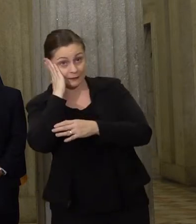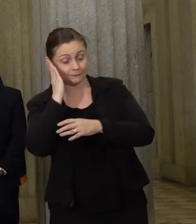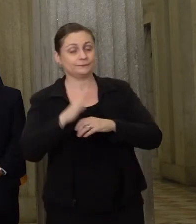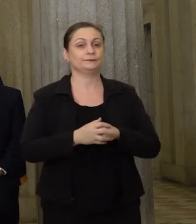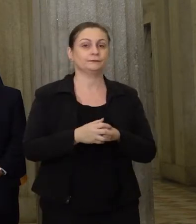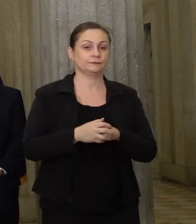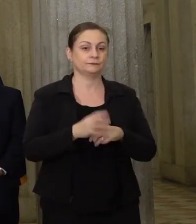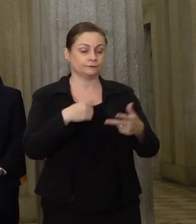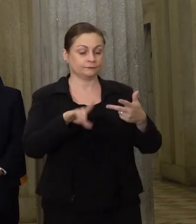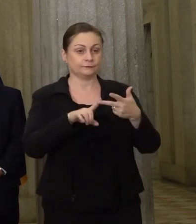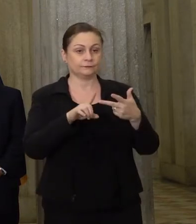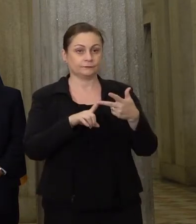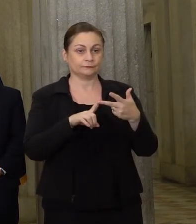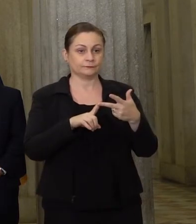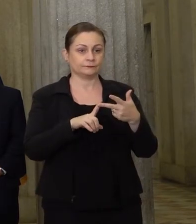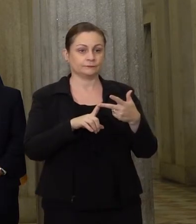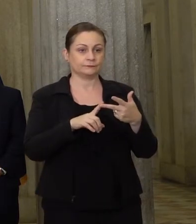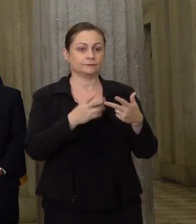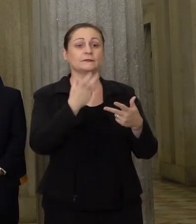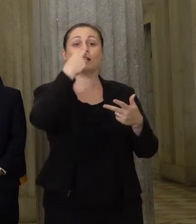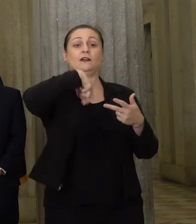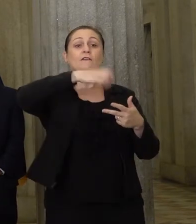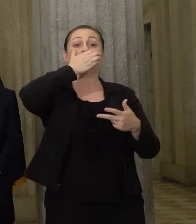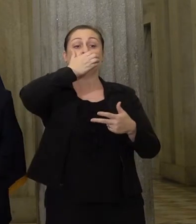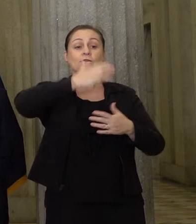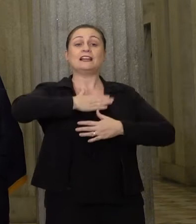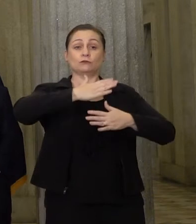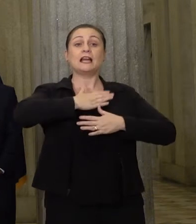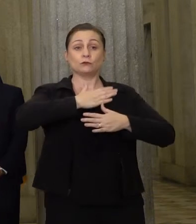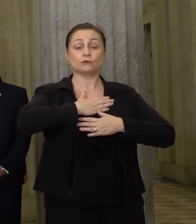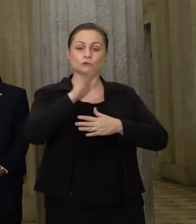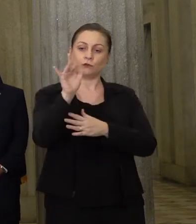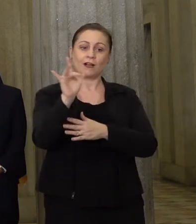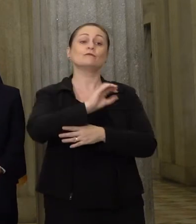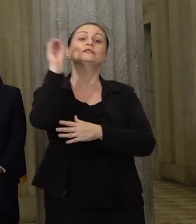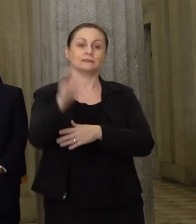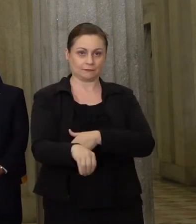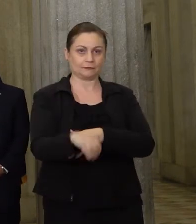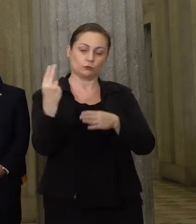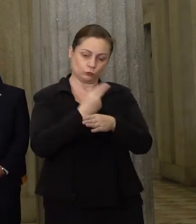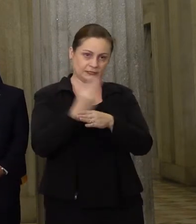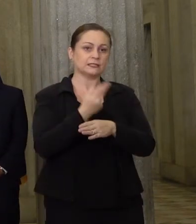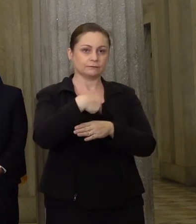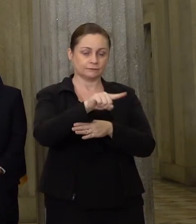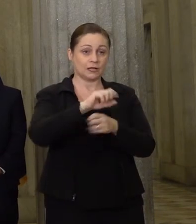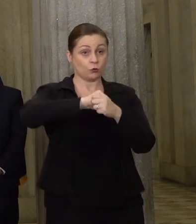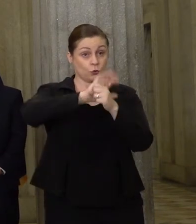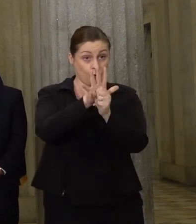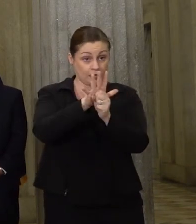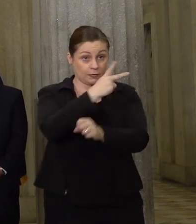utilization rate, and ventilators, there is a 25% utilization rate. COVID